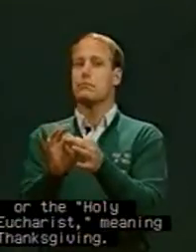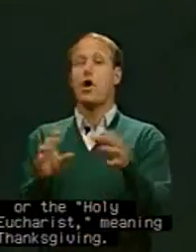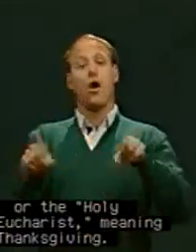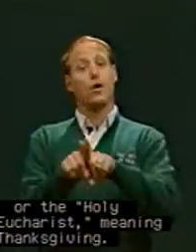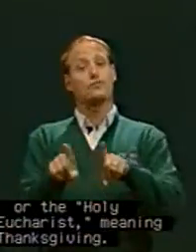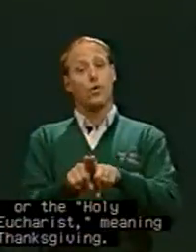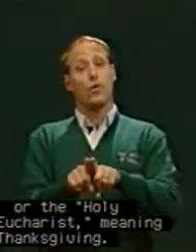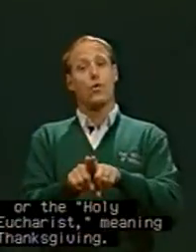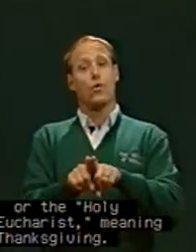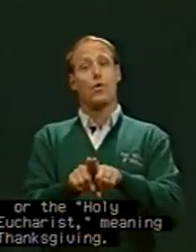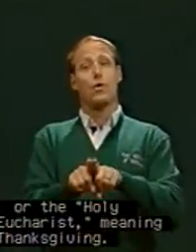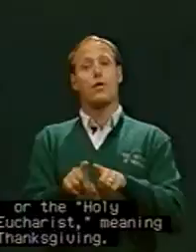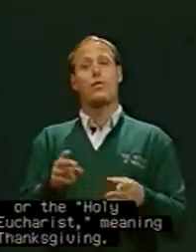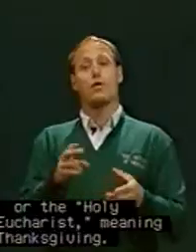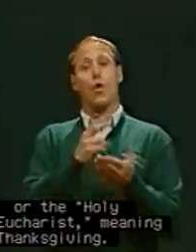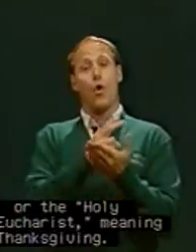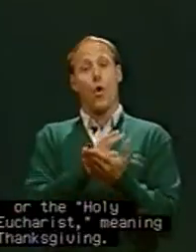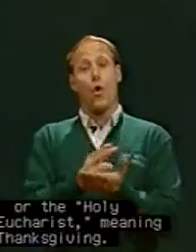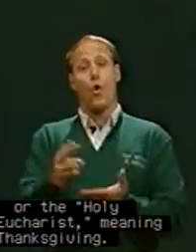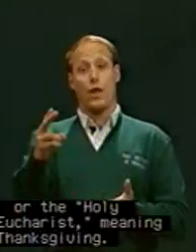or the Holy Eucharist, meaning thanksgiving.